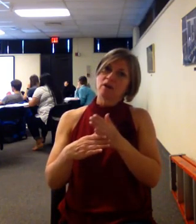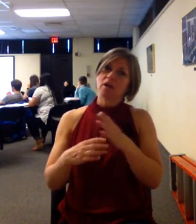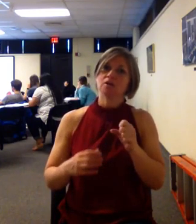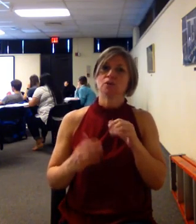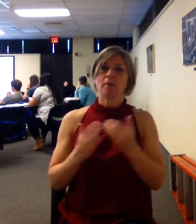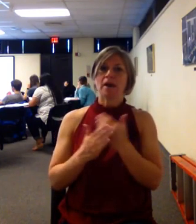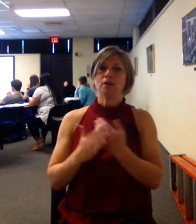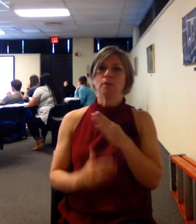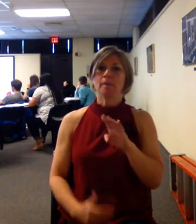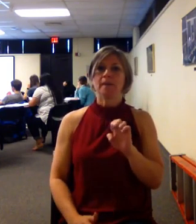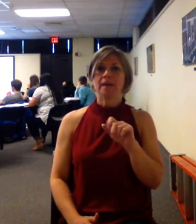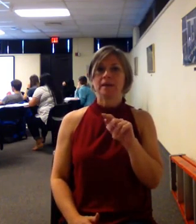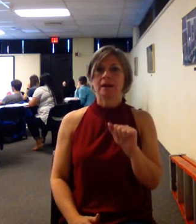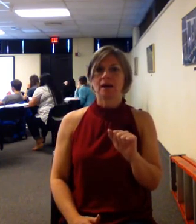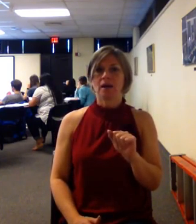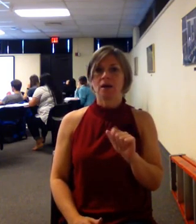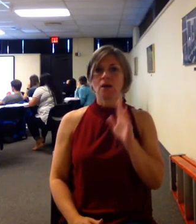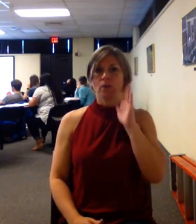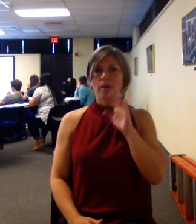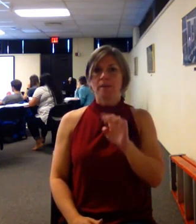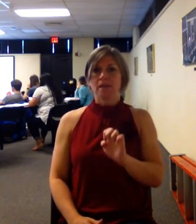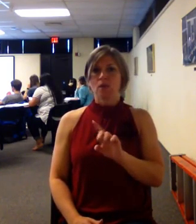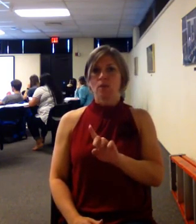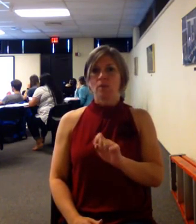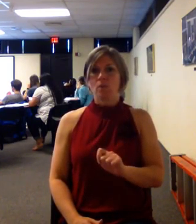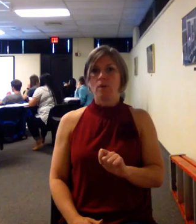for my portfolio would be 1.32.